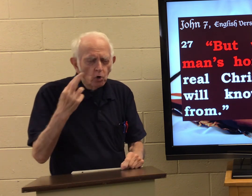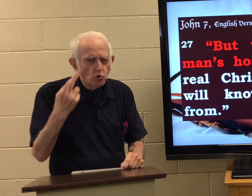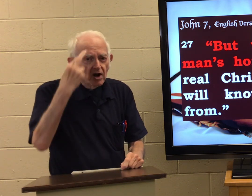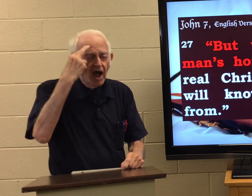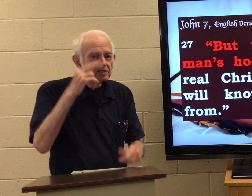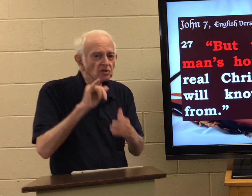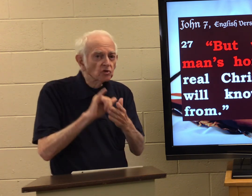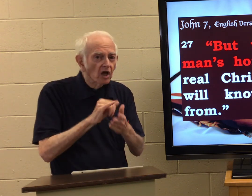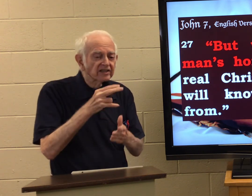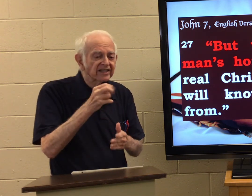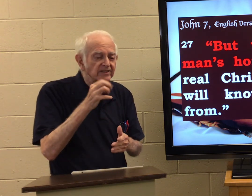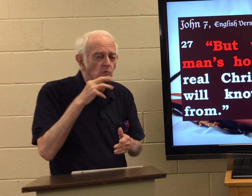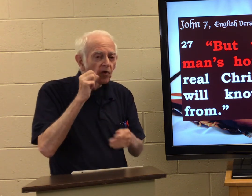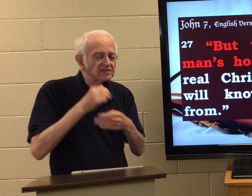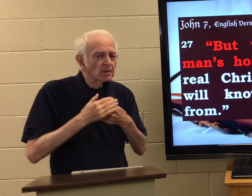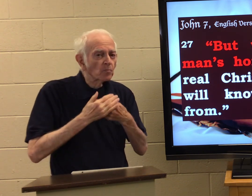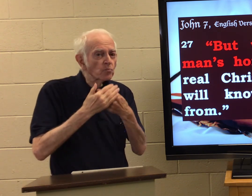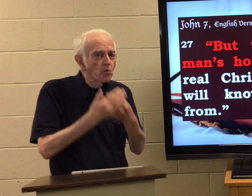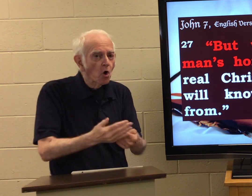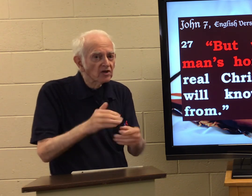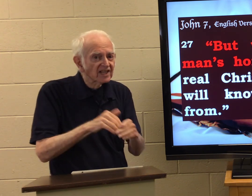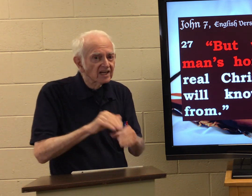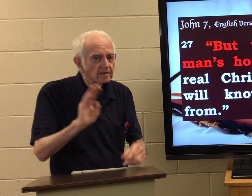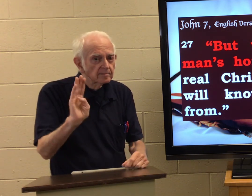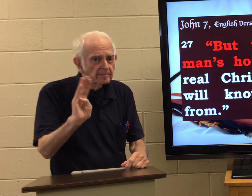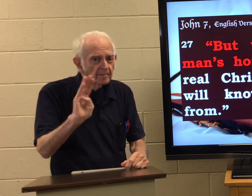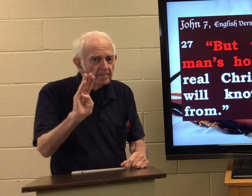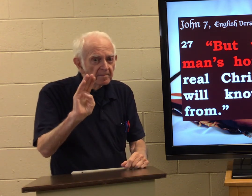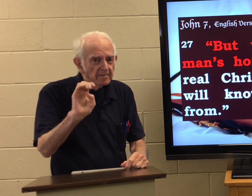But that's not, they didn't realize that he was born in Bethlehem